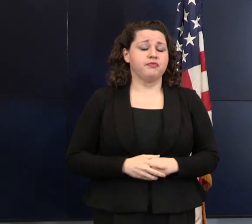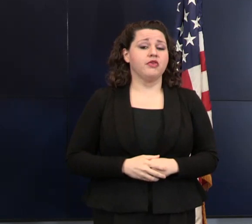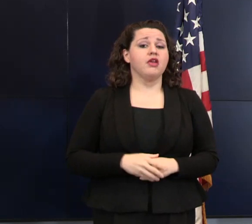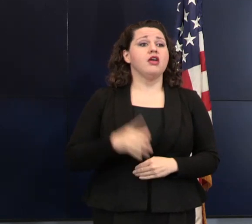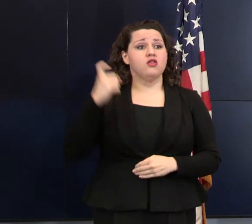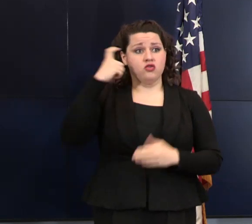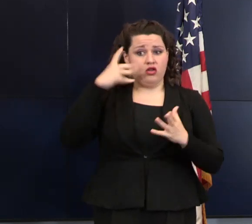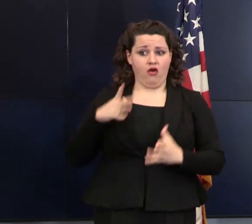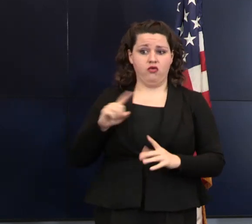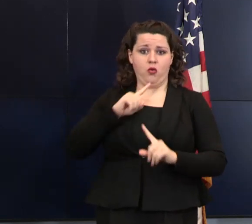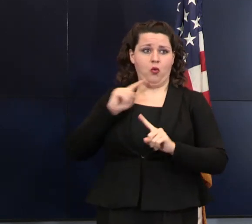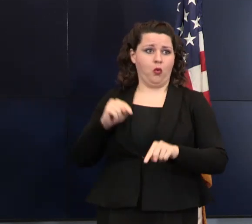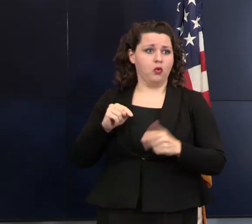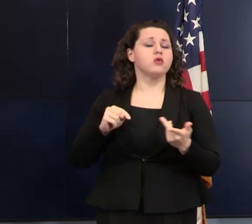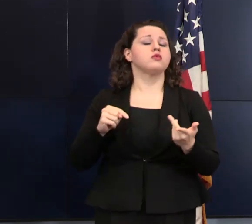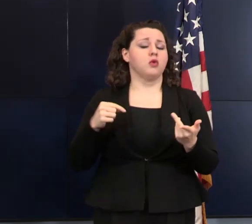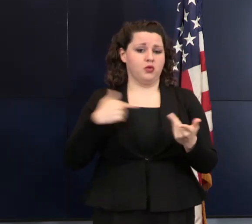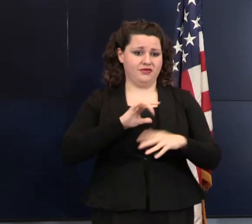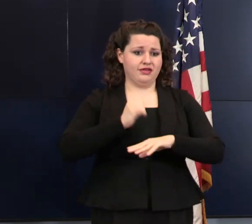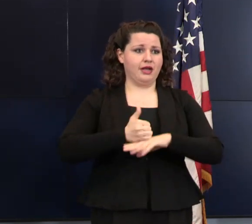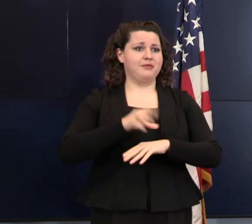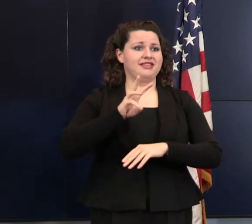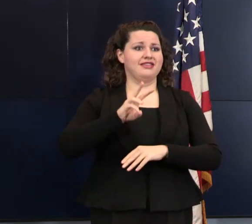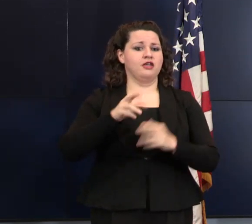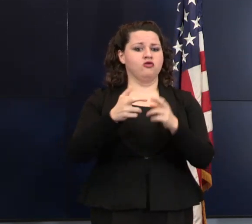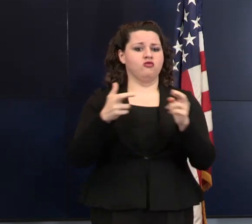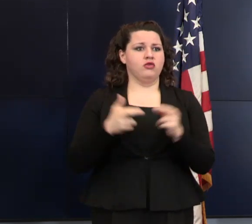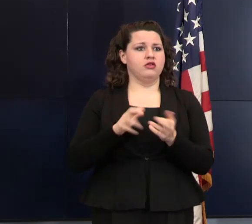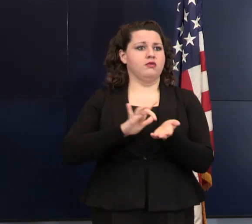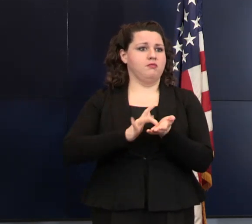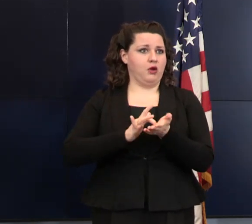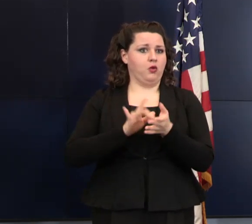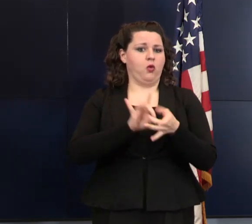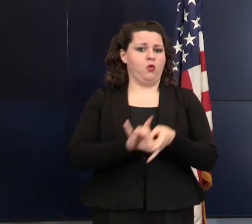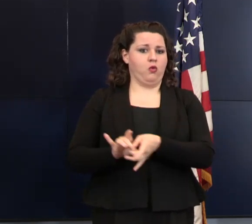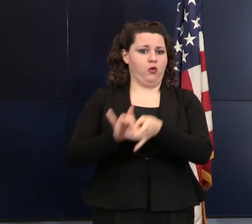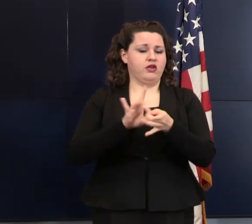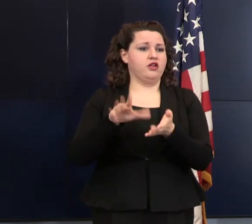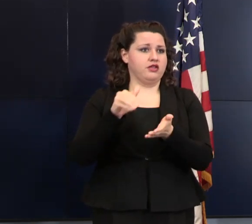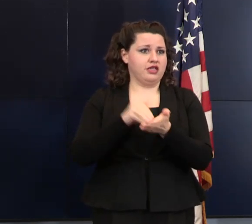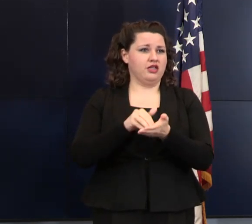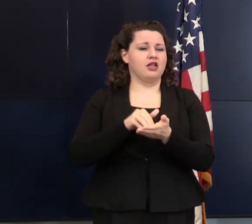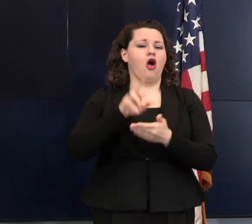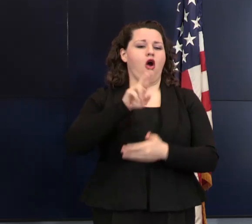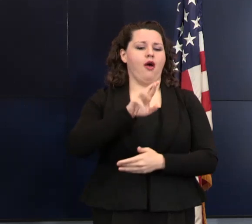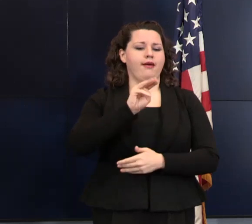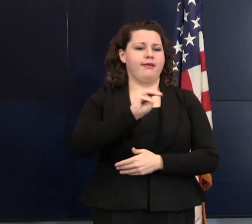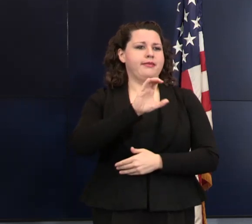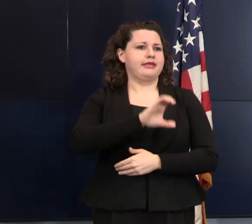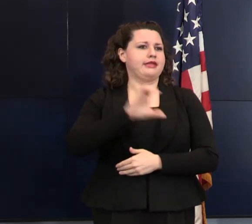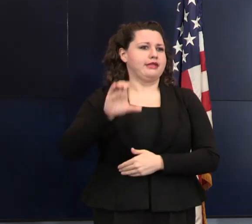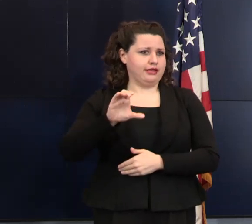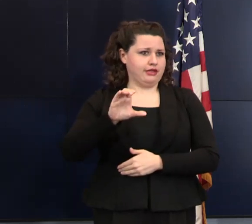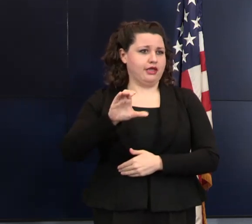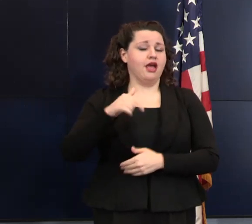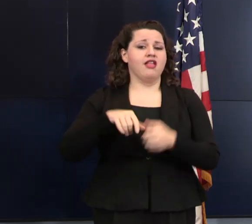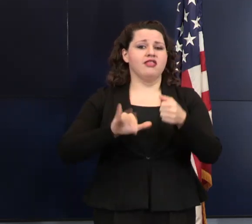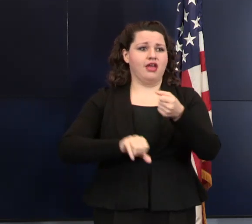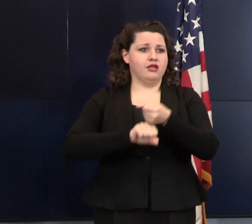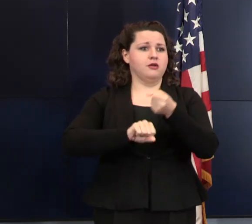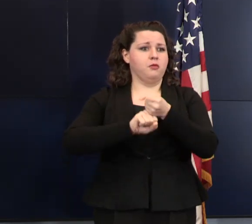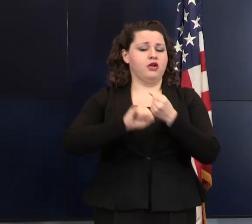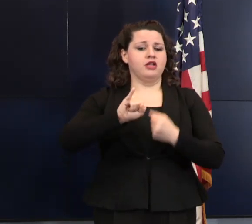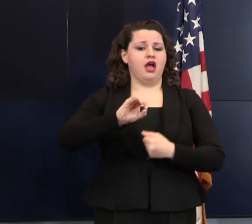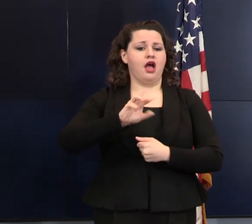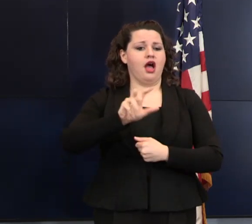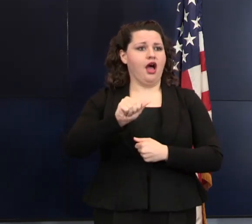of the governor, we've established 6 regional medical coordination centers, or RMCCs, in support of the Iowa Department of